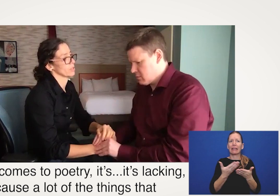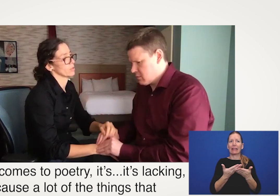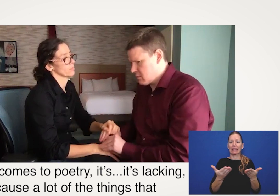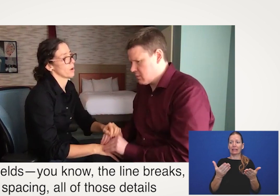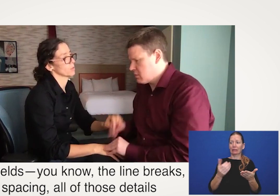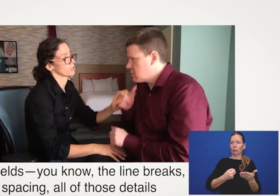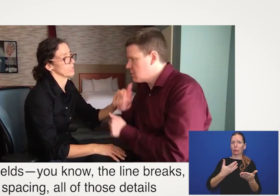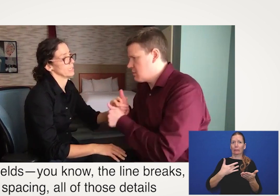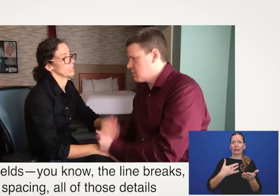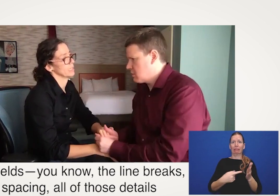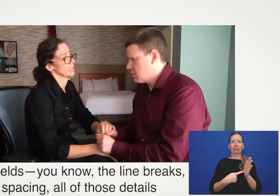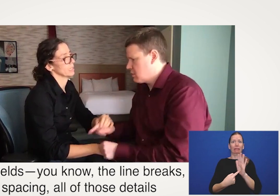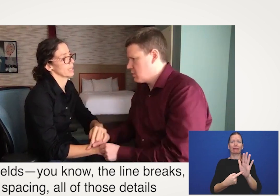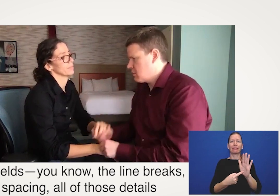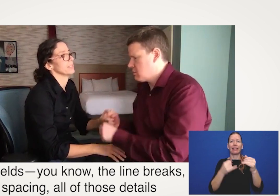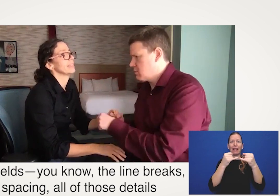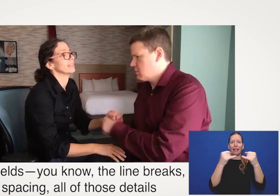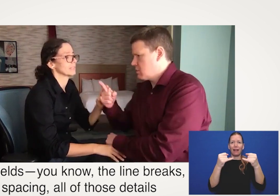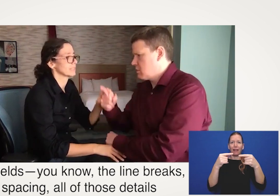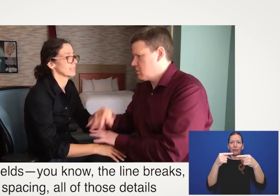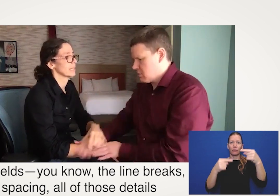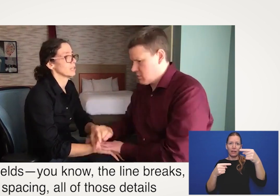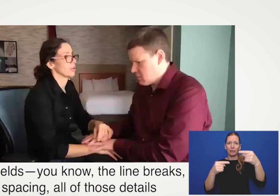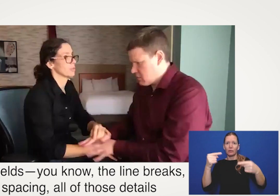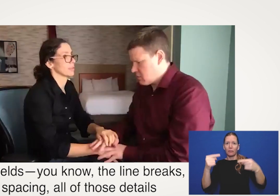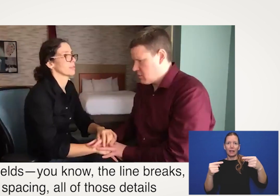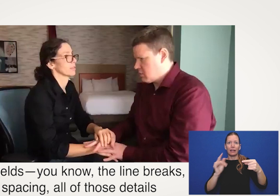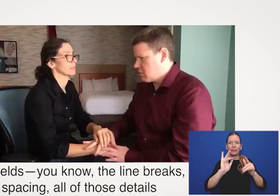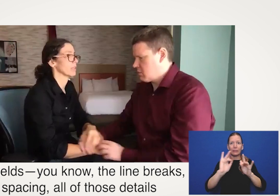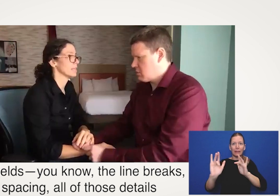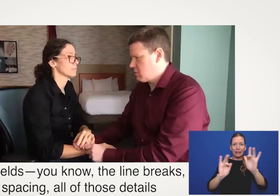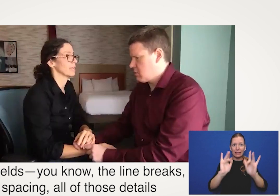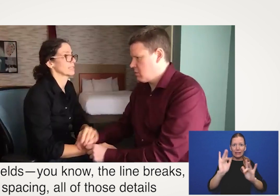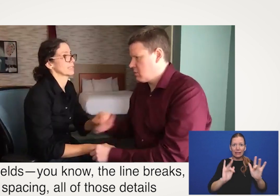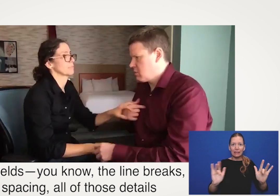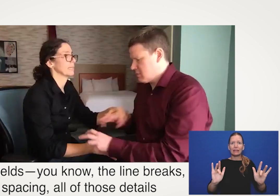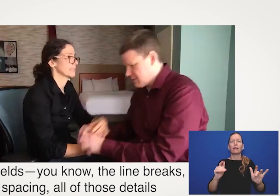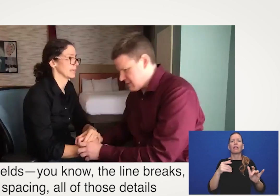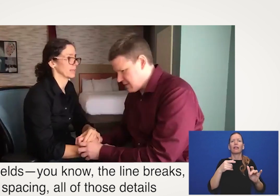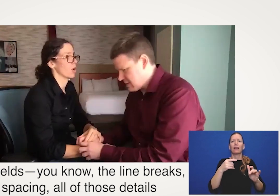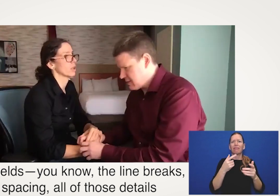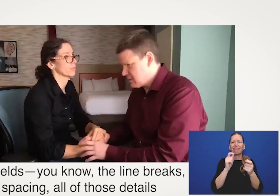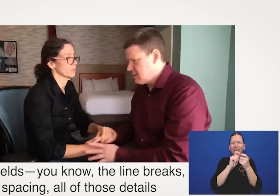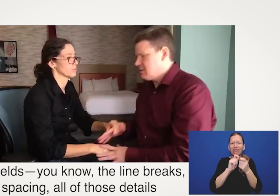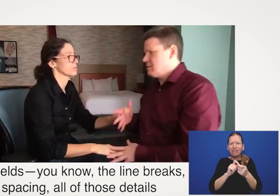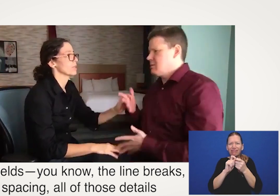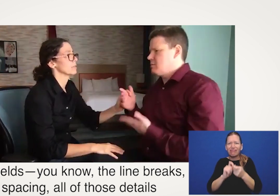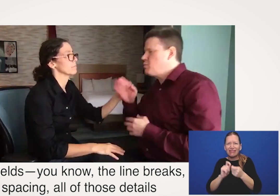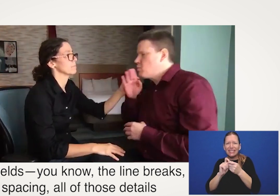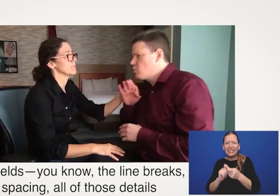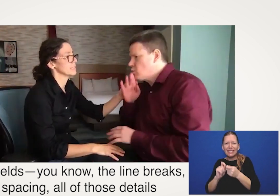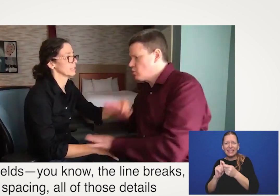that poetry kind of yields, you know, the line breaks, the spacing, all of